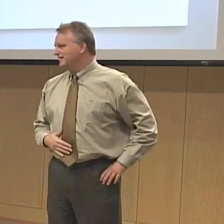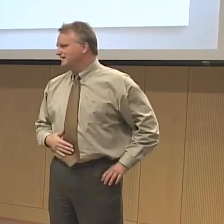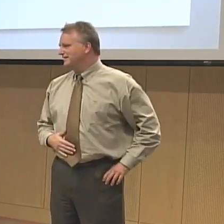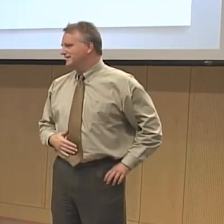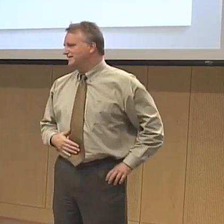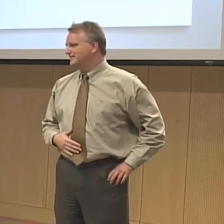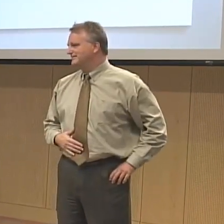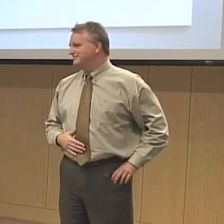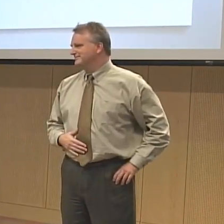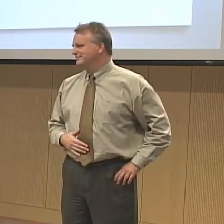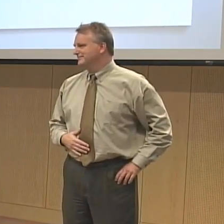that.